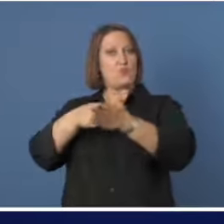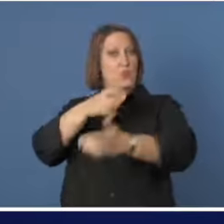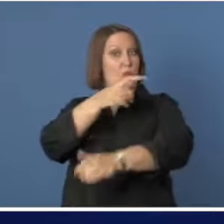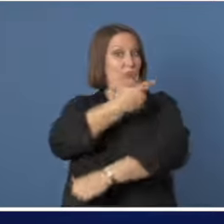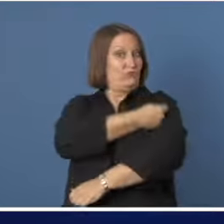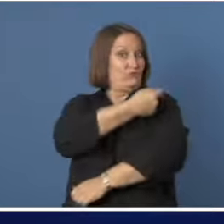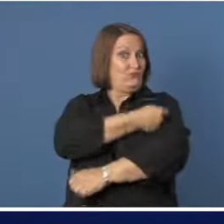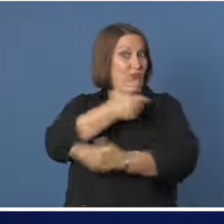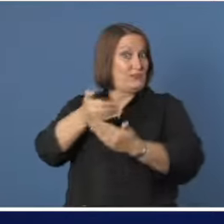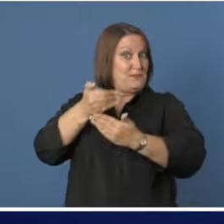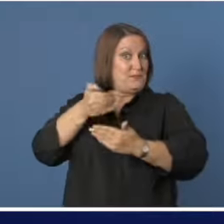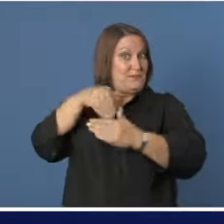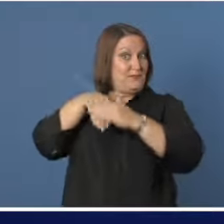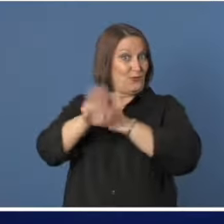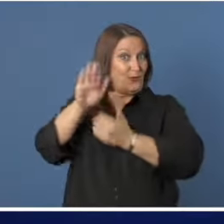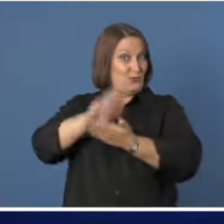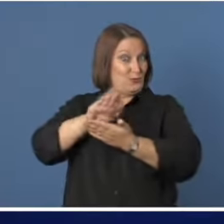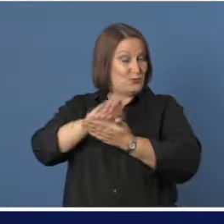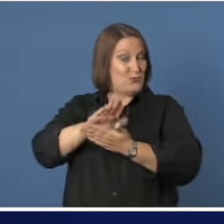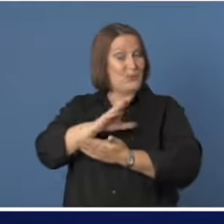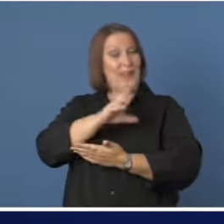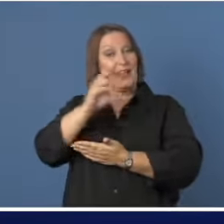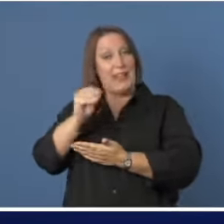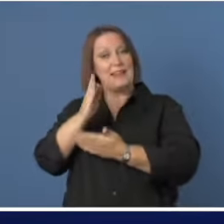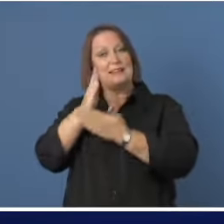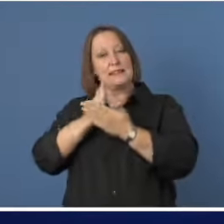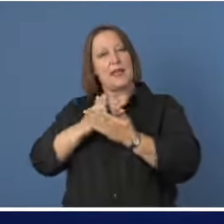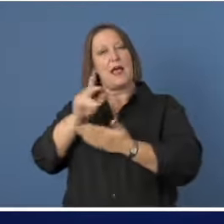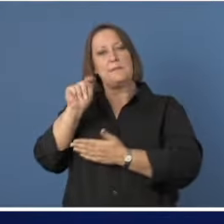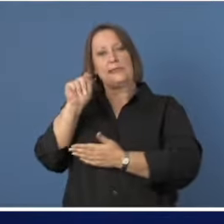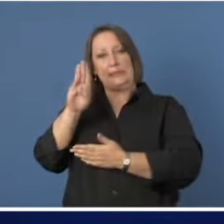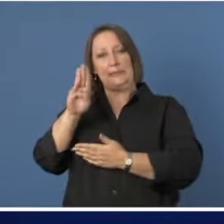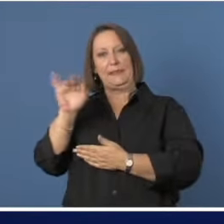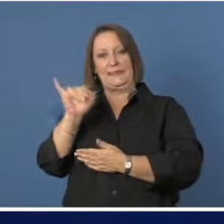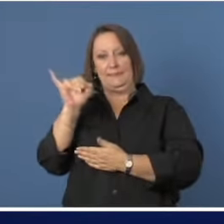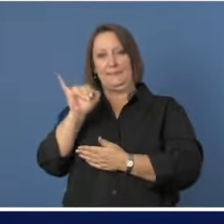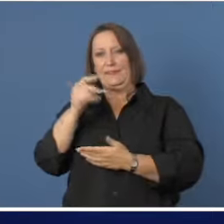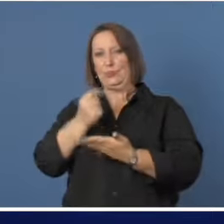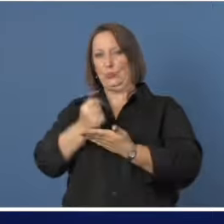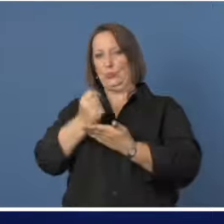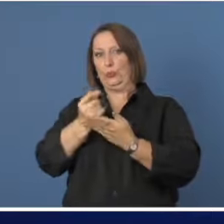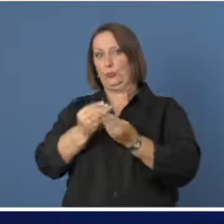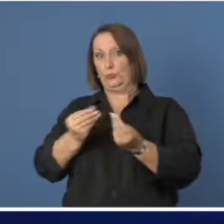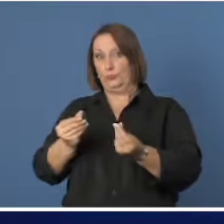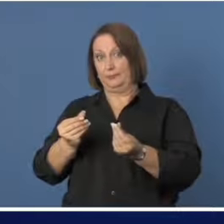immunization for school attendance, and tuberculosis treatment.